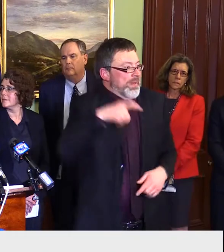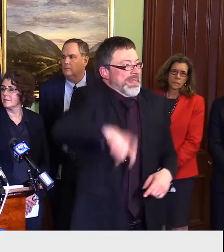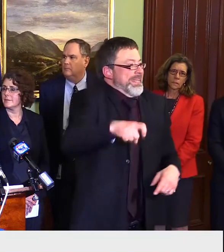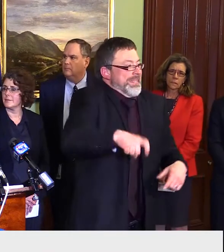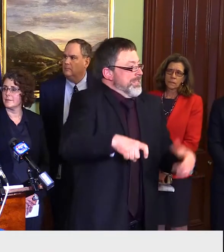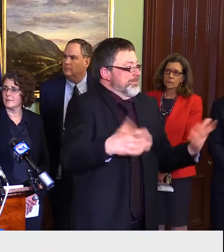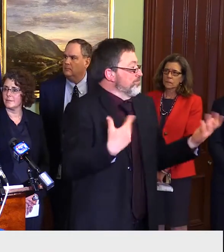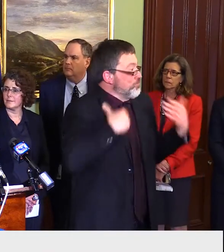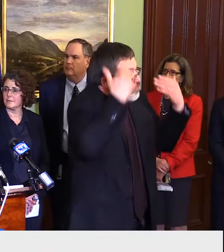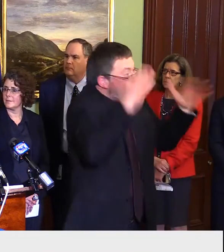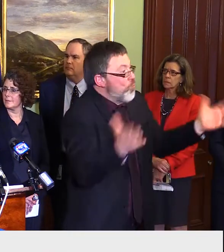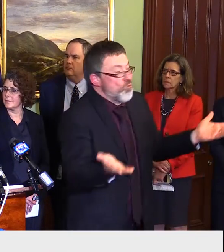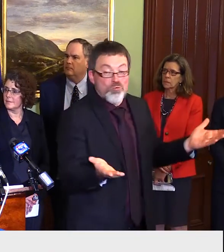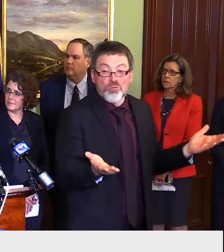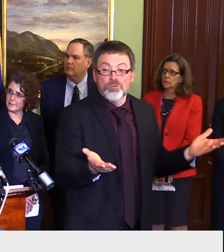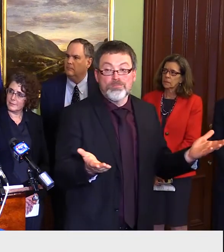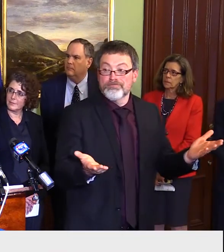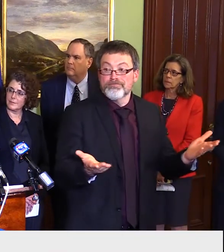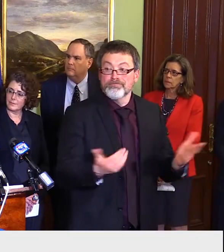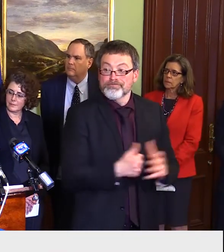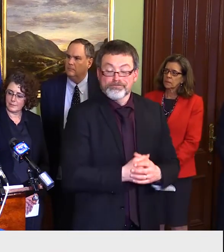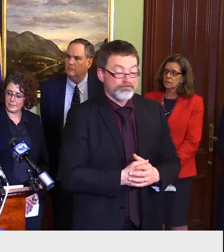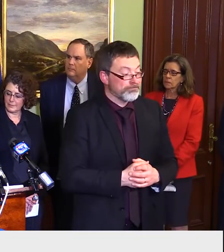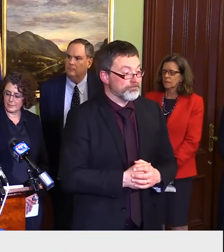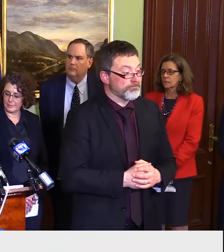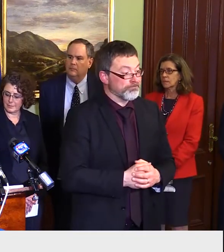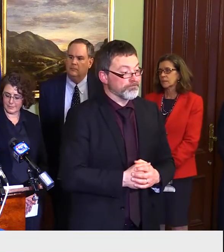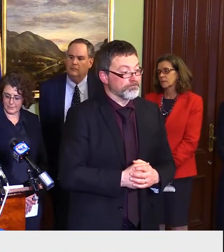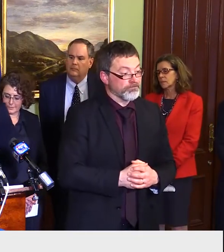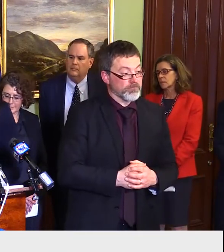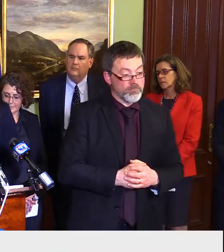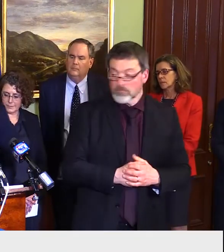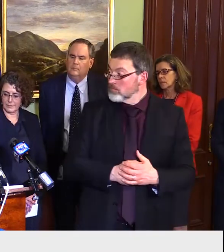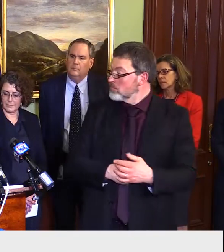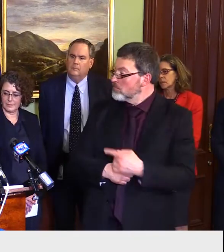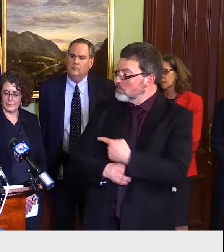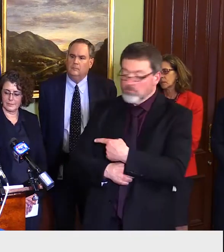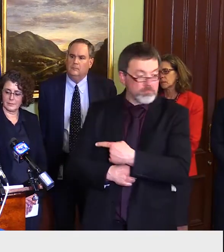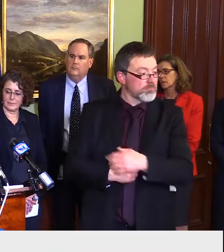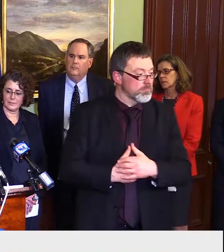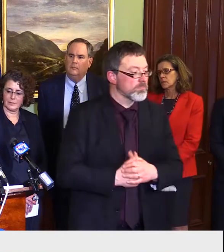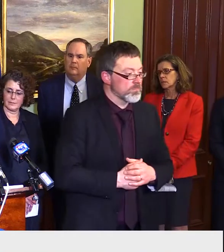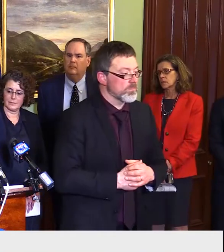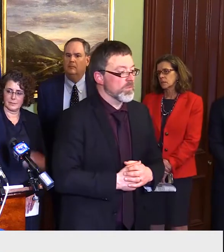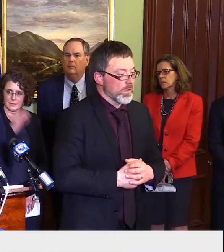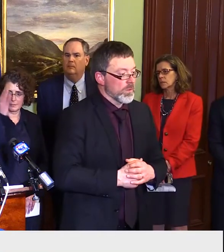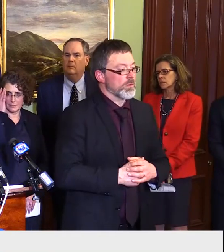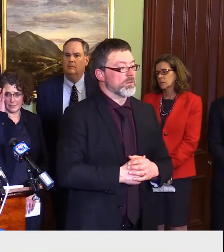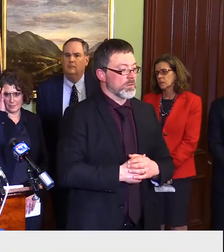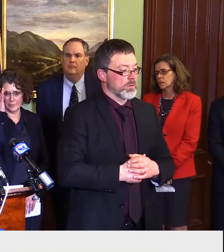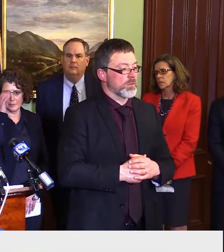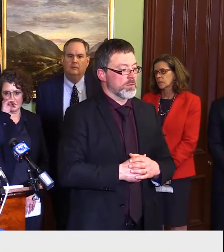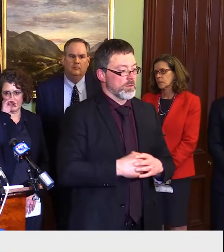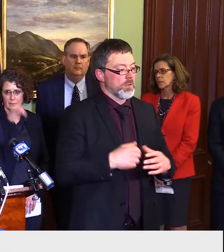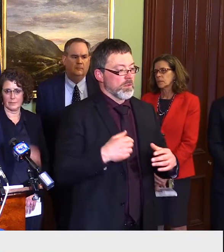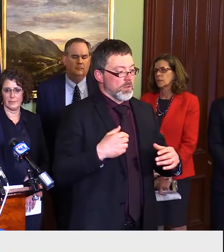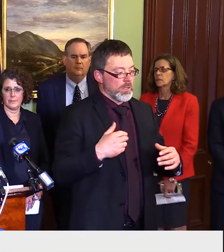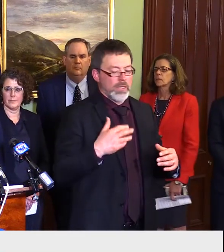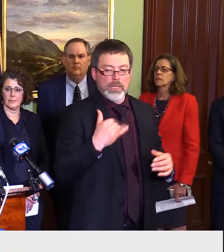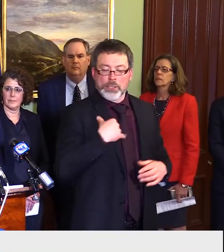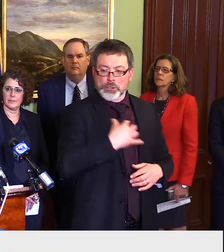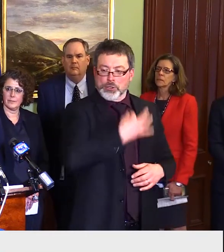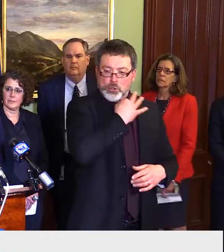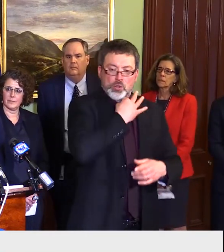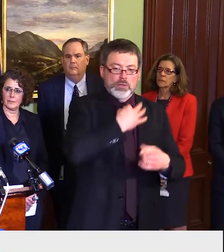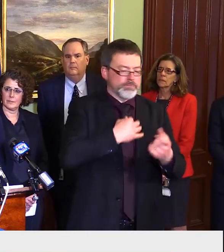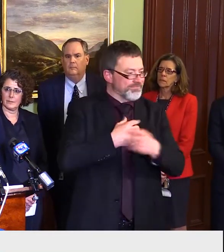being done about that? Yeah. Erica. So the State Emergency Operations Center has been working closely with